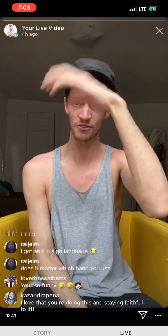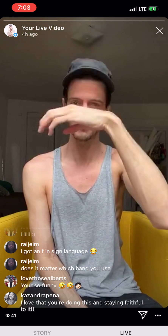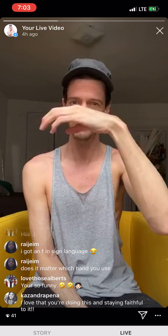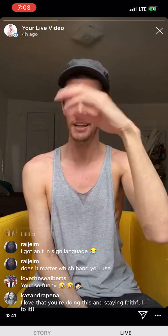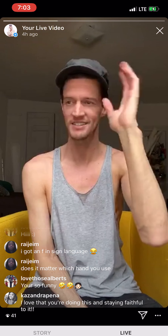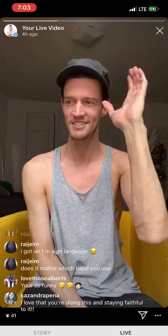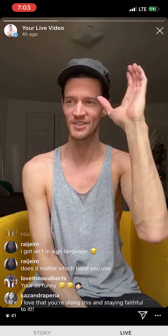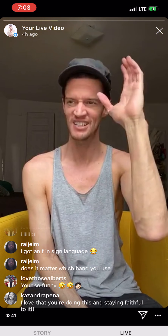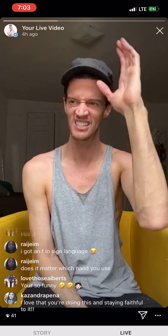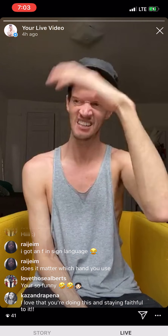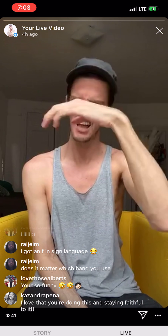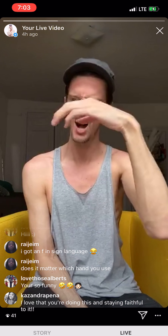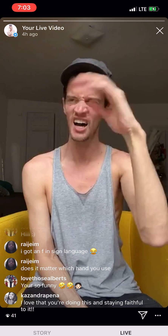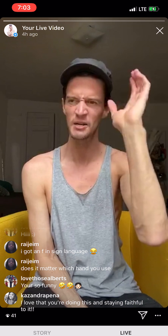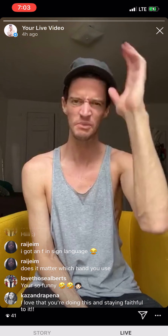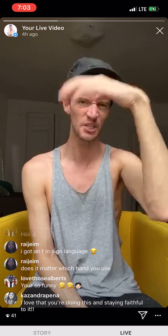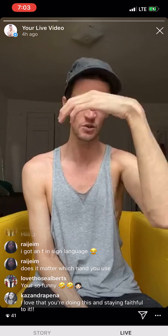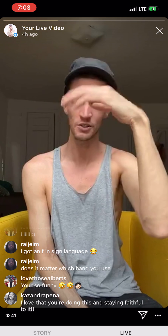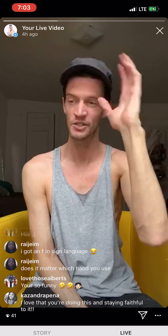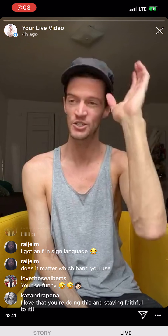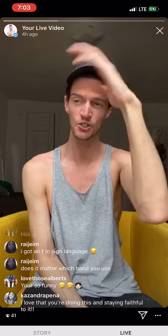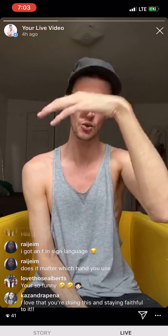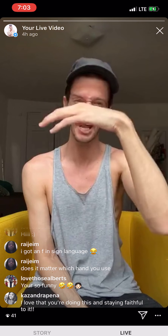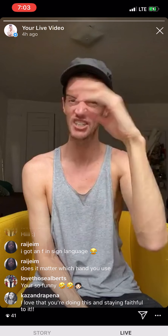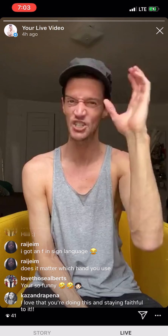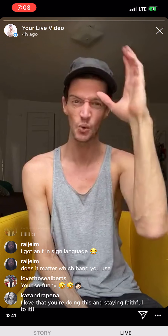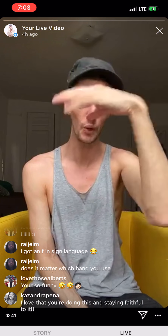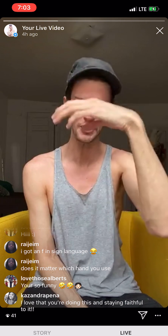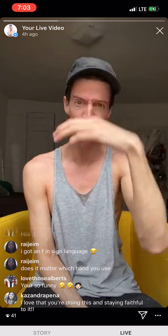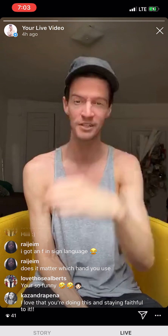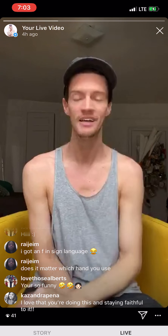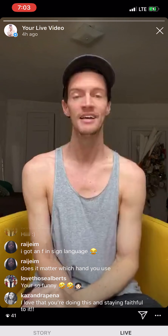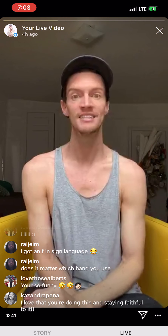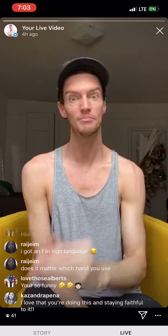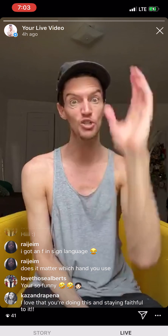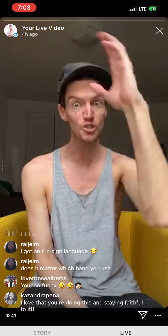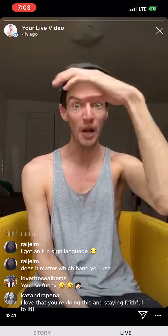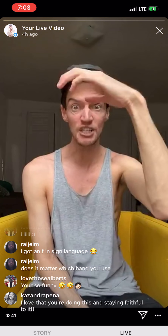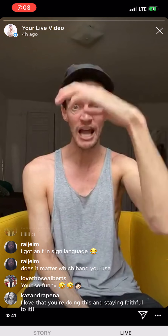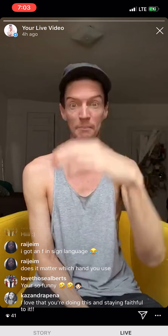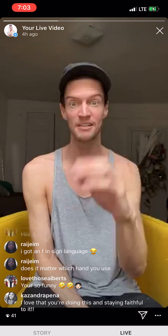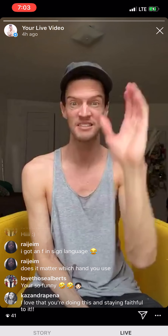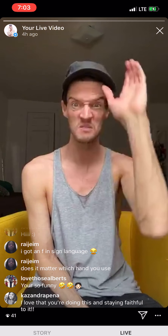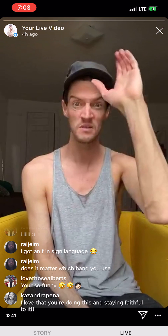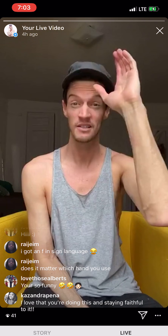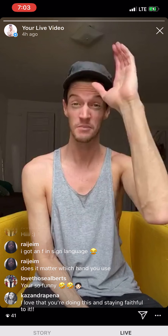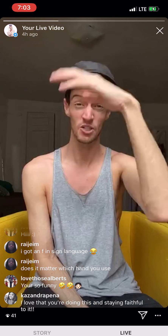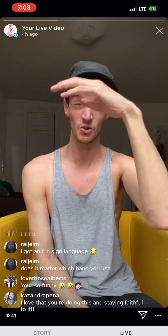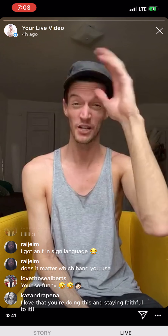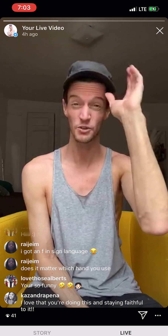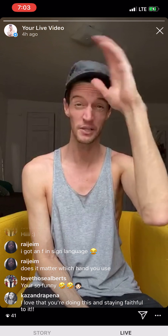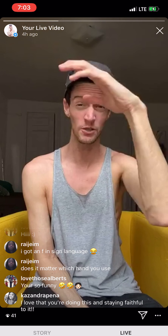of your face. So that's odd, peculiar, strange, weird. Something strange happens. Something strange or peculiar.